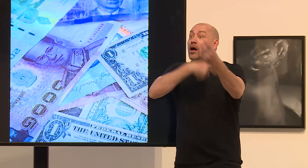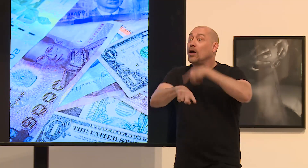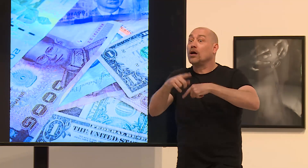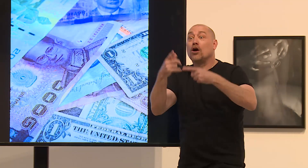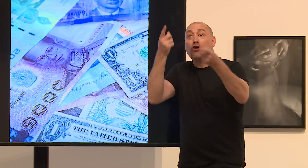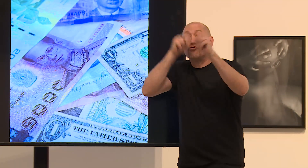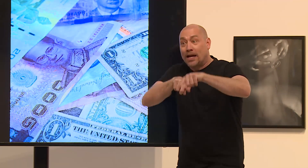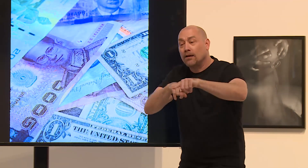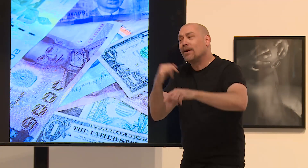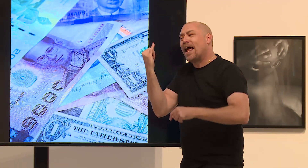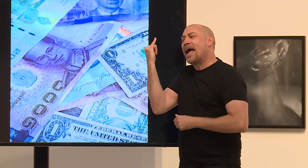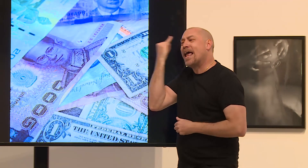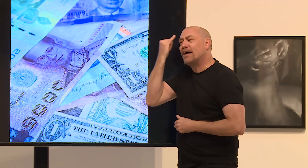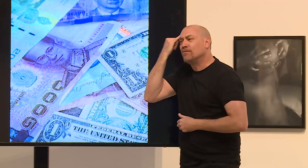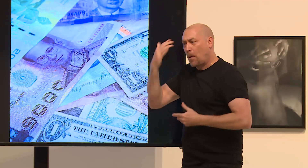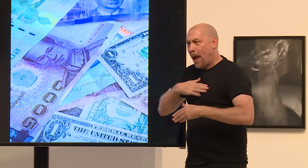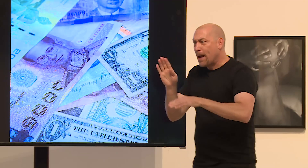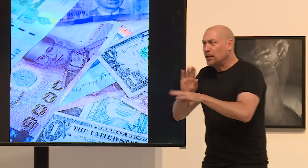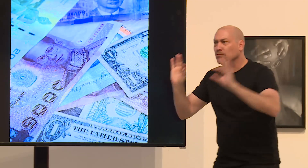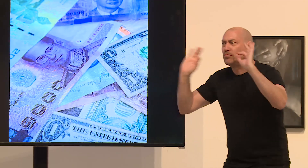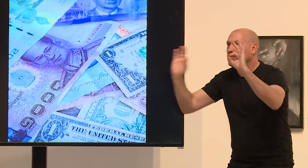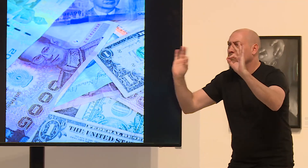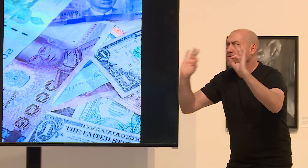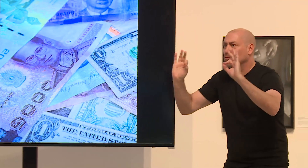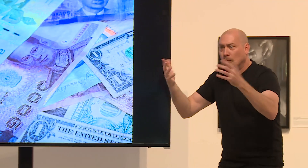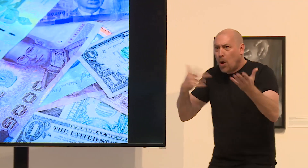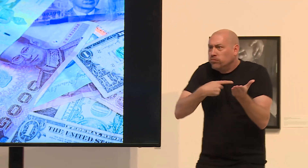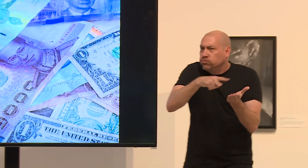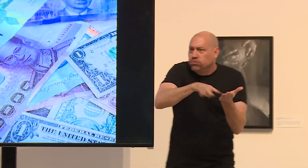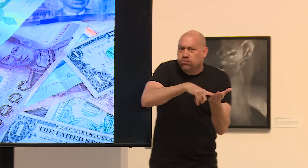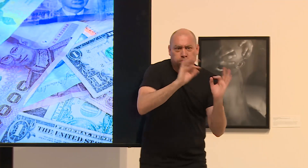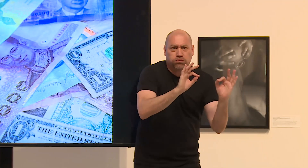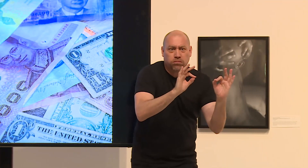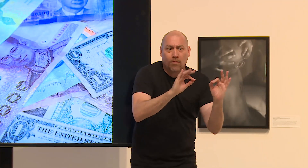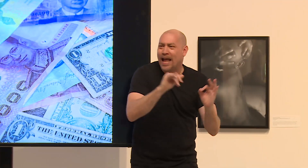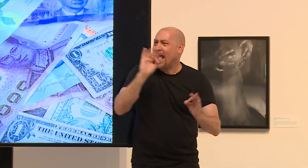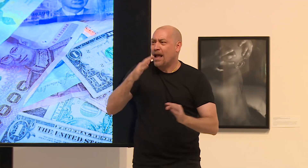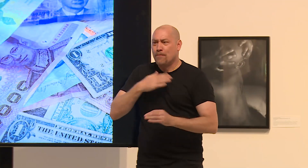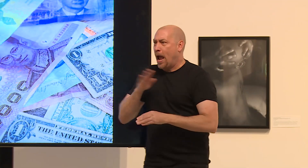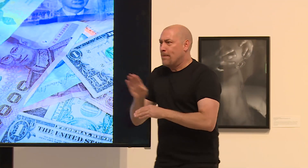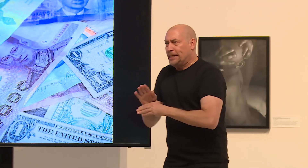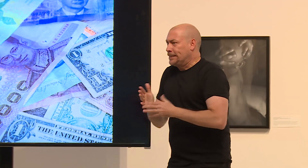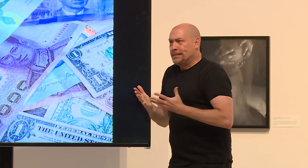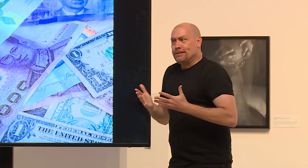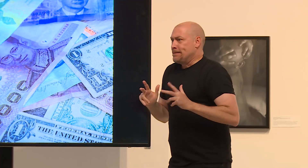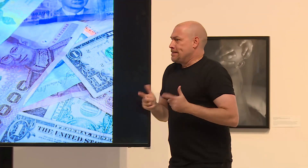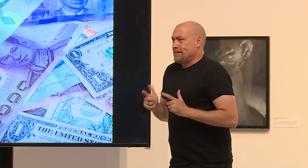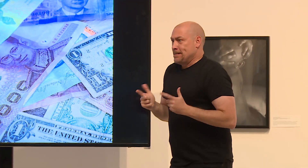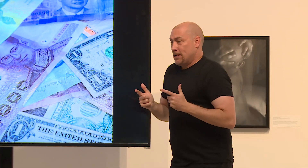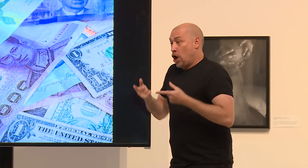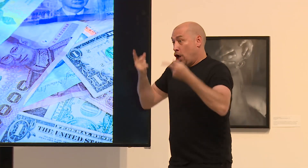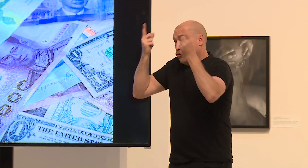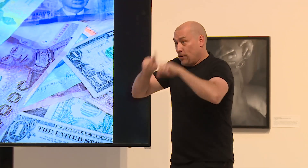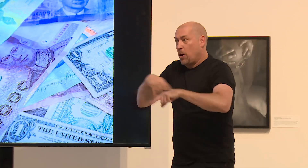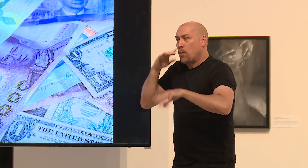guarantee, or what do you want? How is this going? You could have the best business in the world, but you have to pay on those loans. And all of